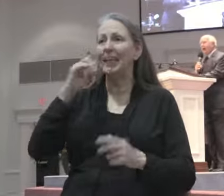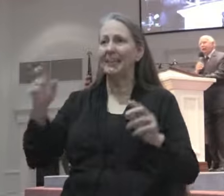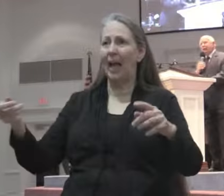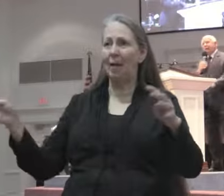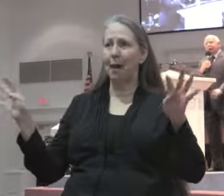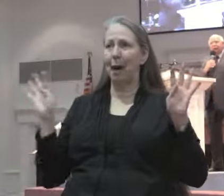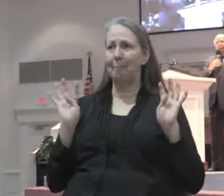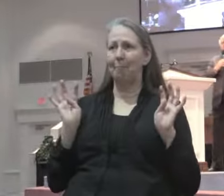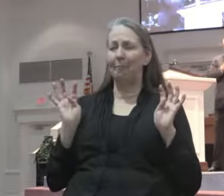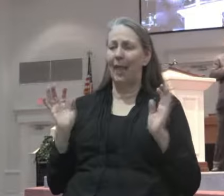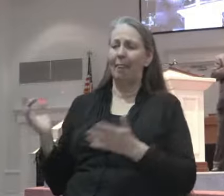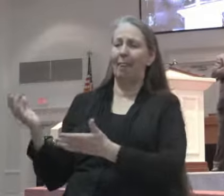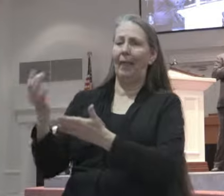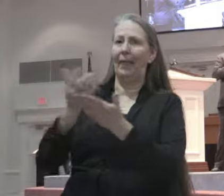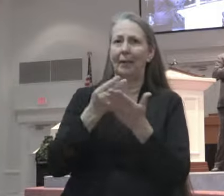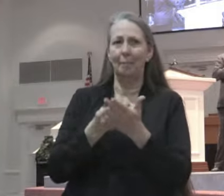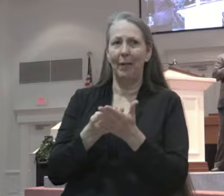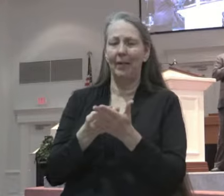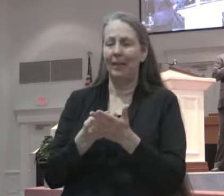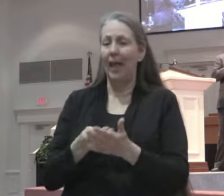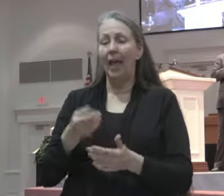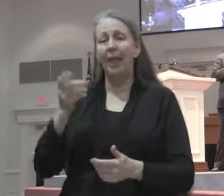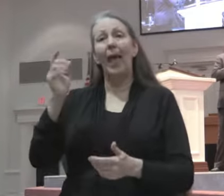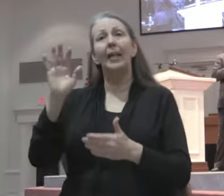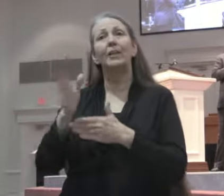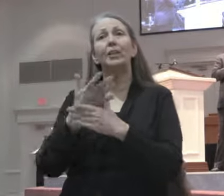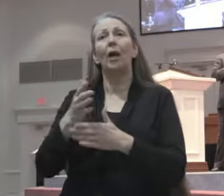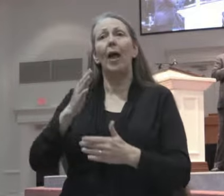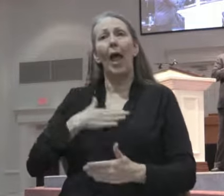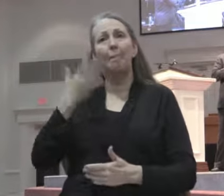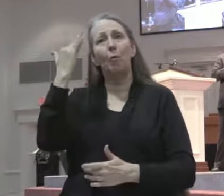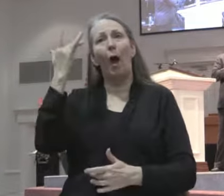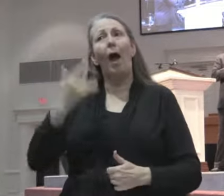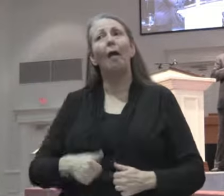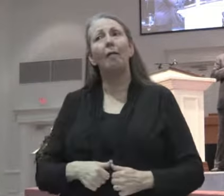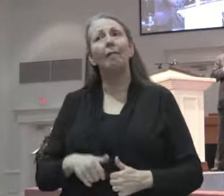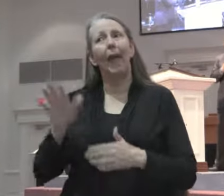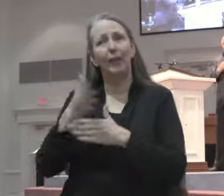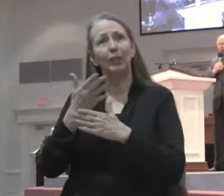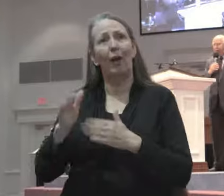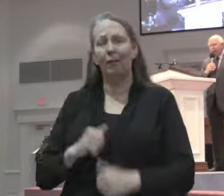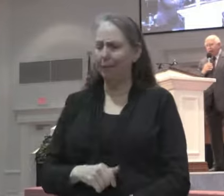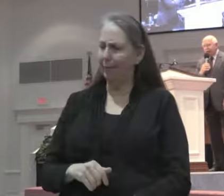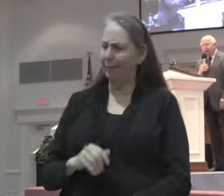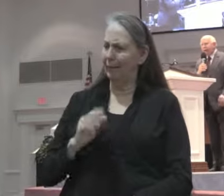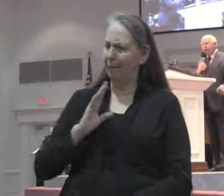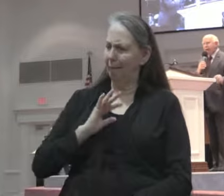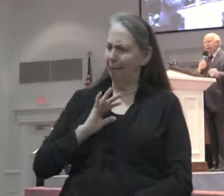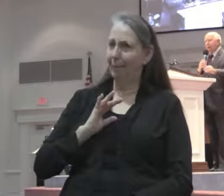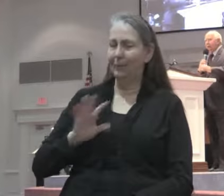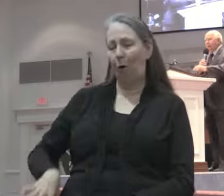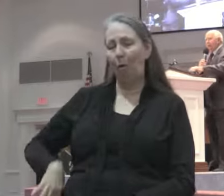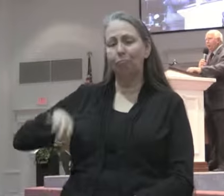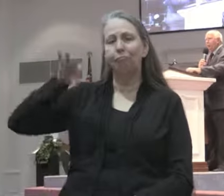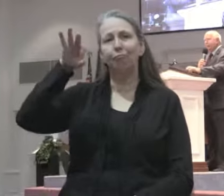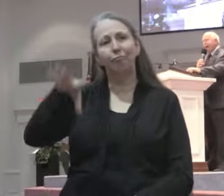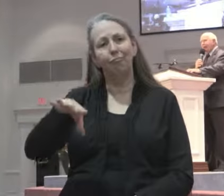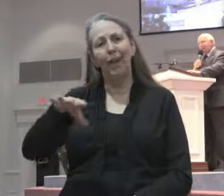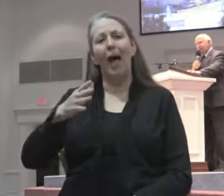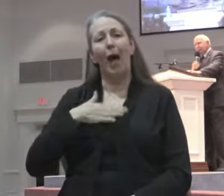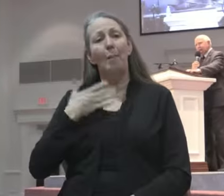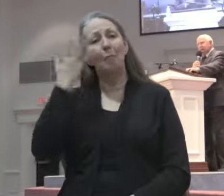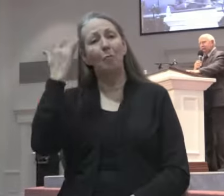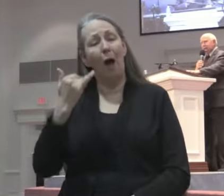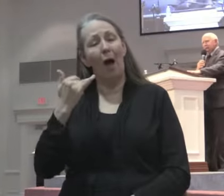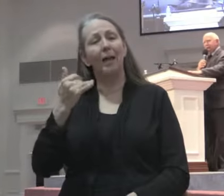Then they had to give a testimony of why they were happy, you know. And I liked it. I did. I gave some money and told them why I was